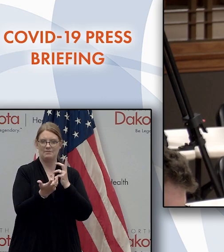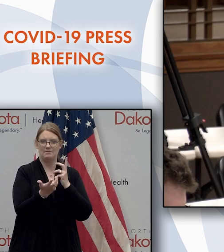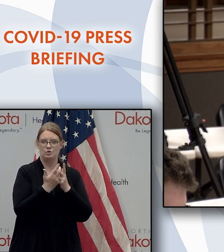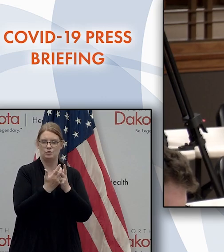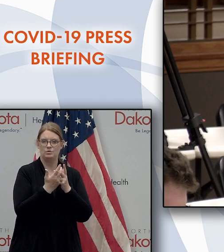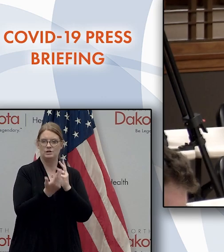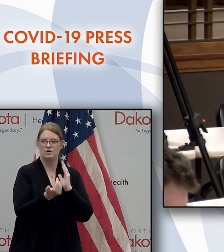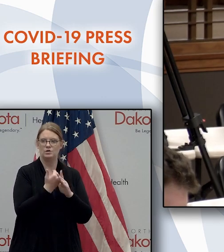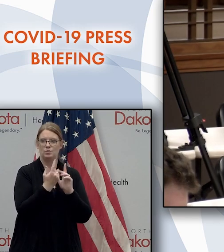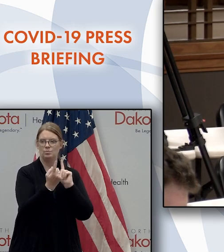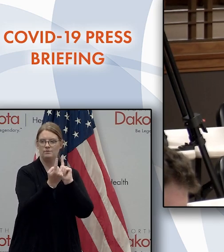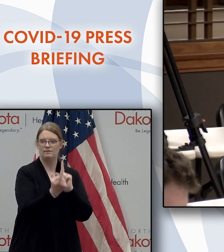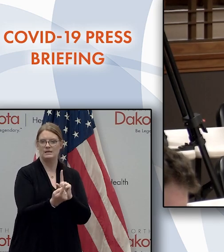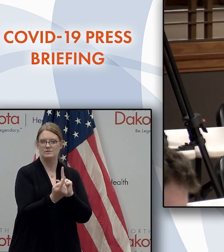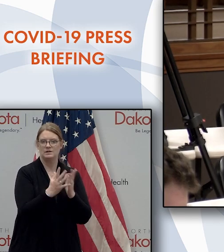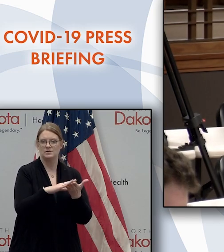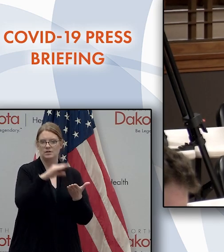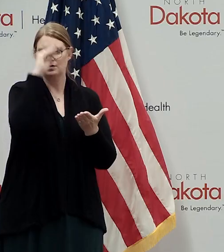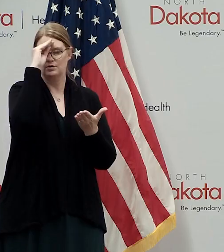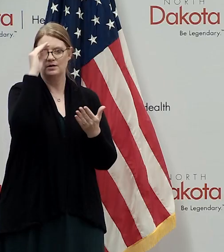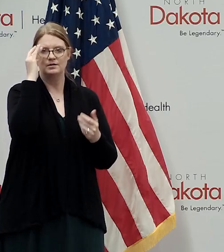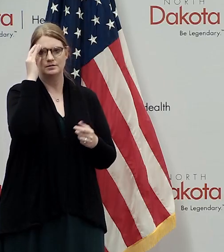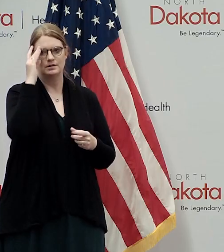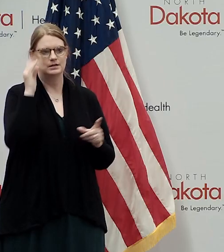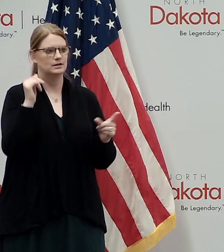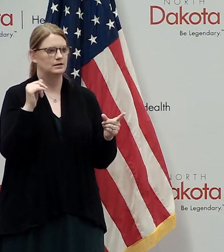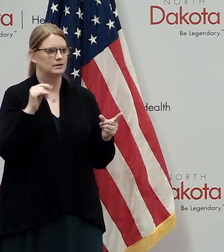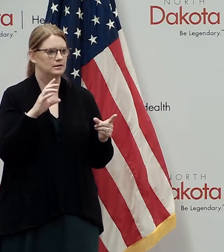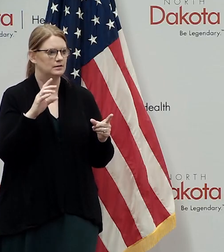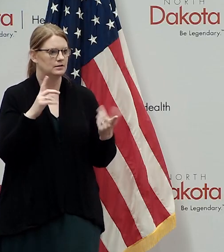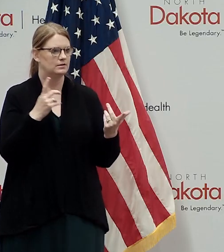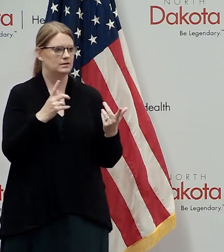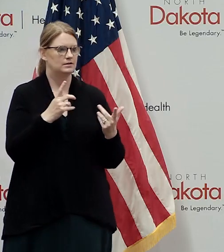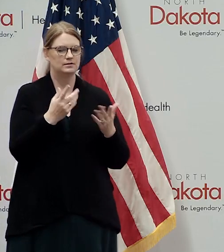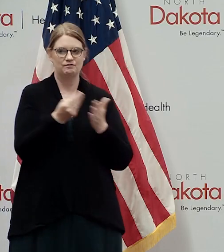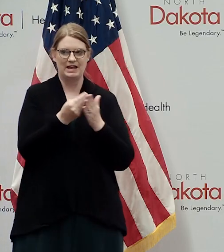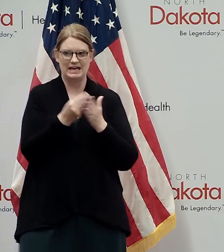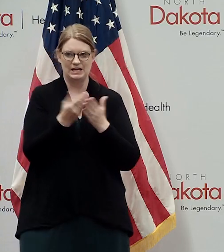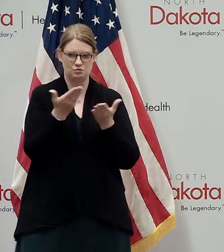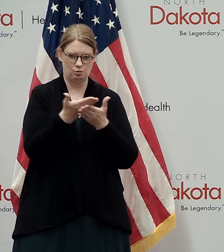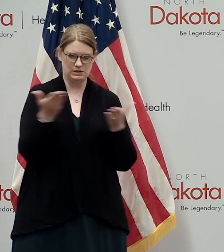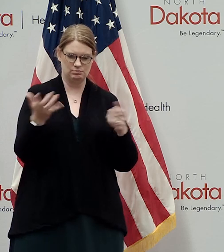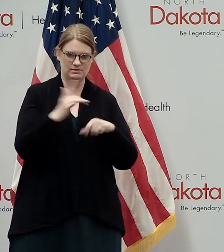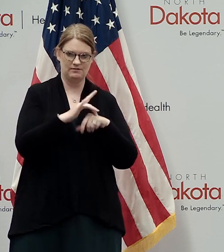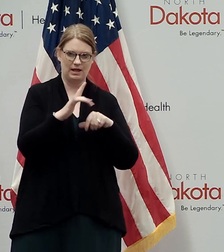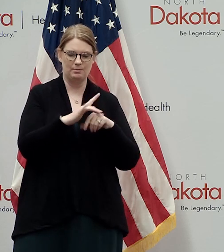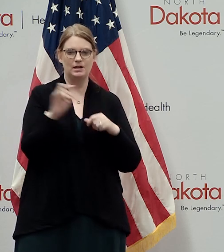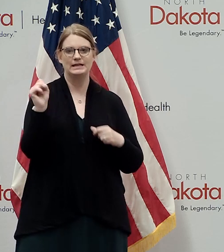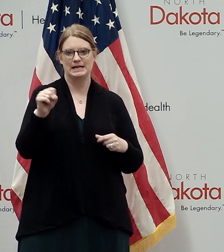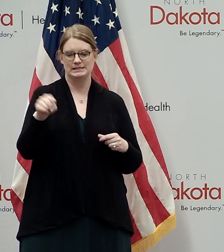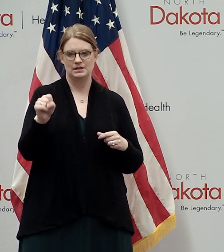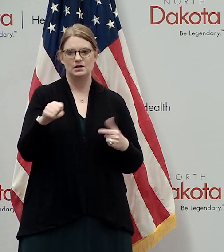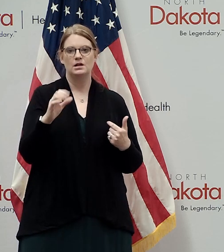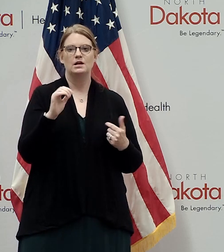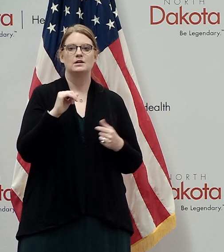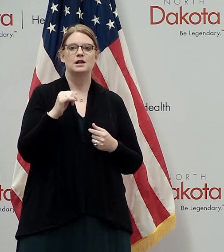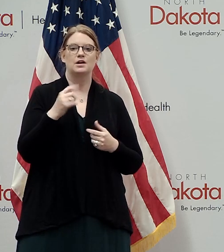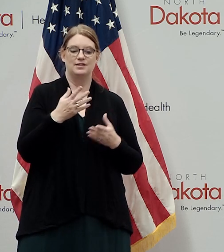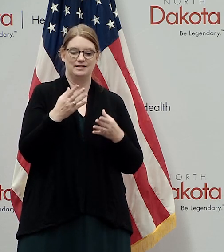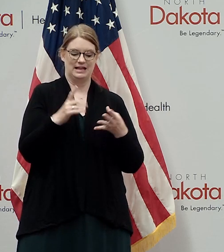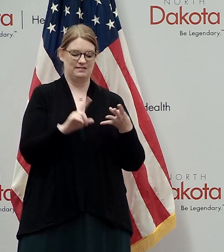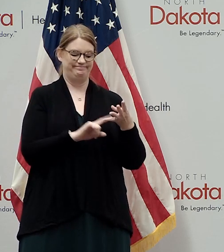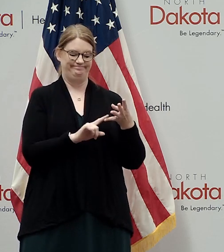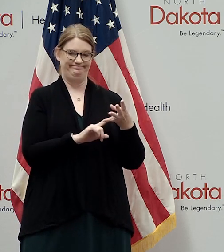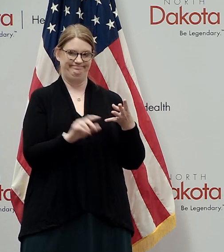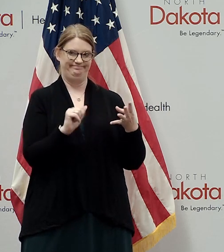face-to-face learning come this fall? So the question was, will there be any financial resources available? Yes. In April, at the end of